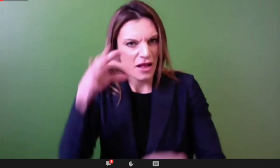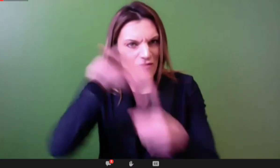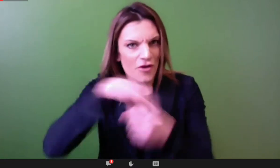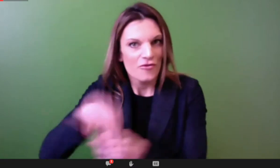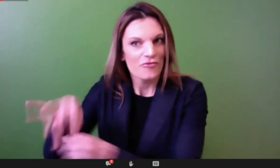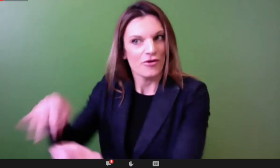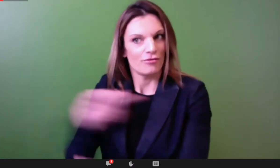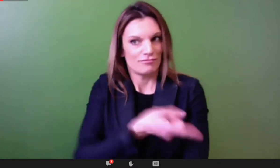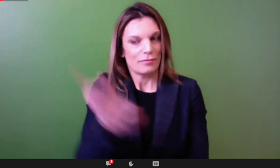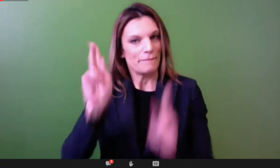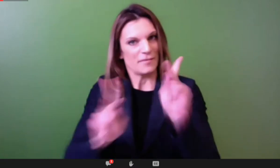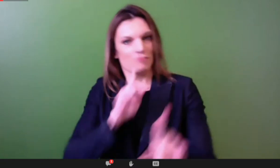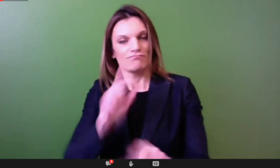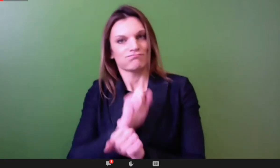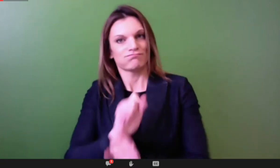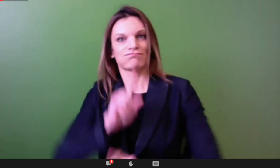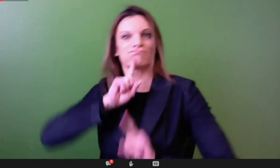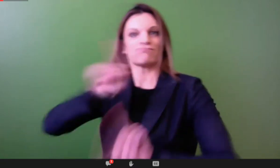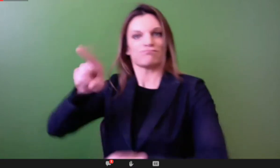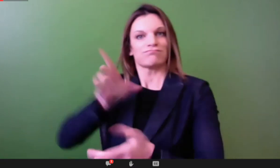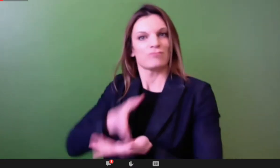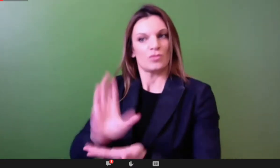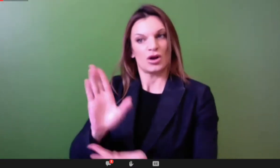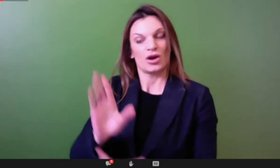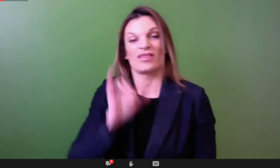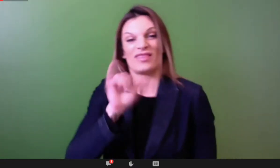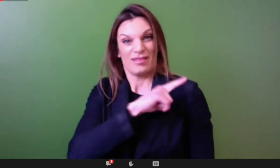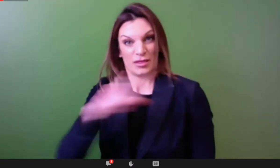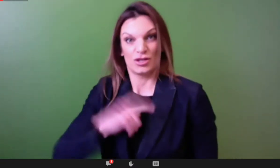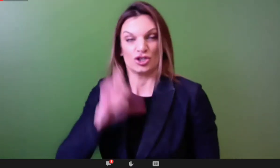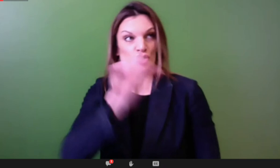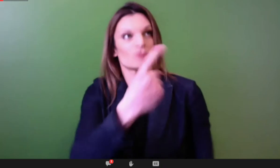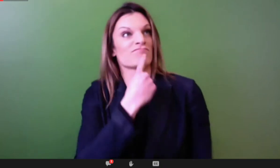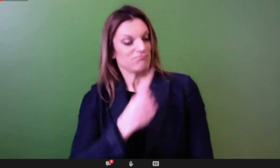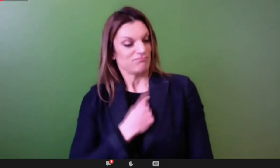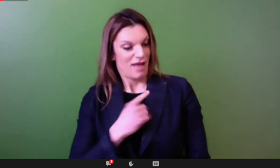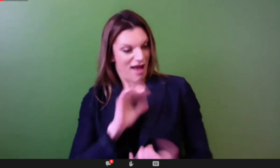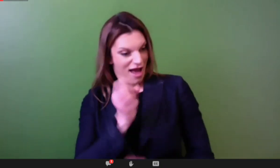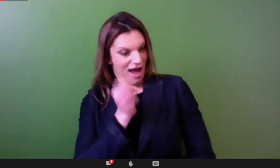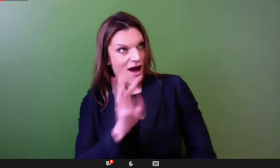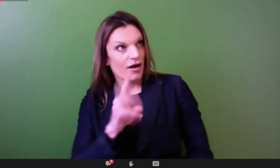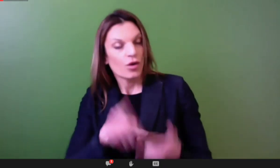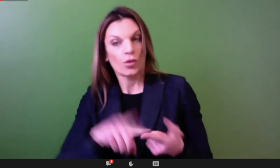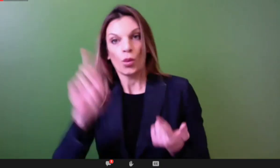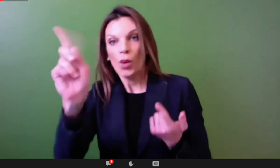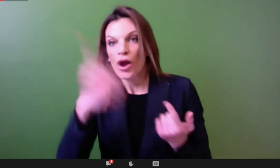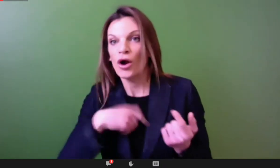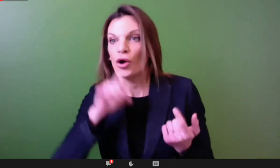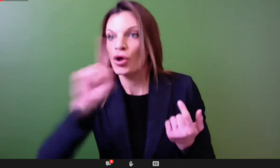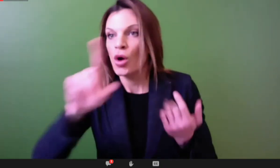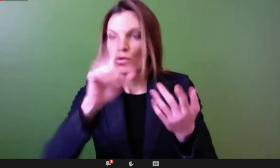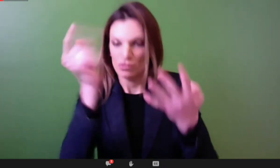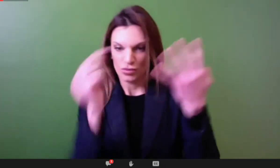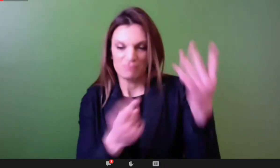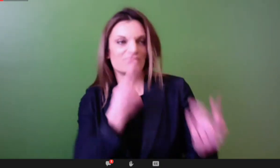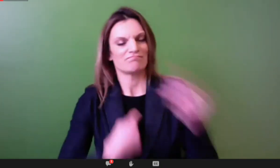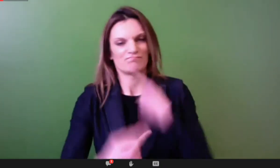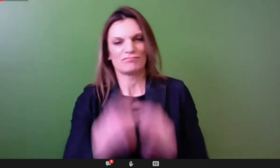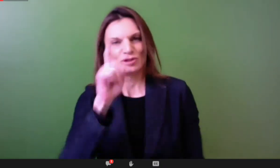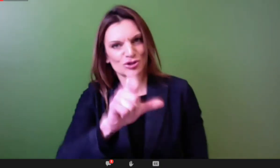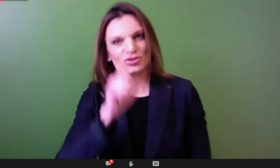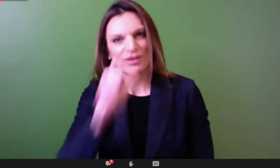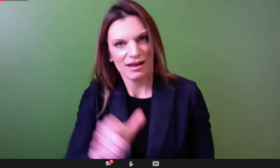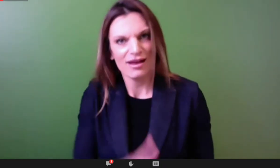how we should vote, when we can vote, or where we can vote. These bills are an infringement upon our right to vote and